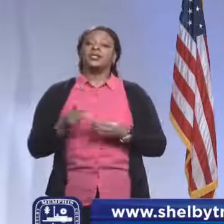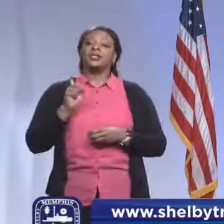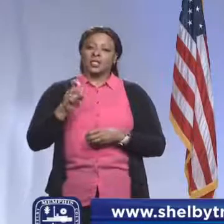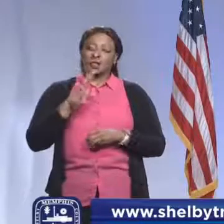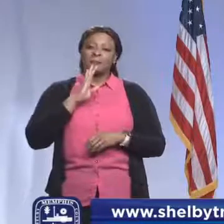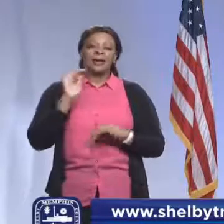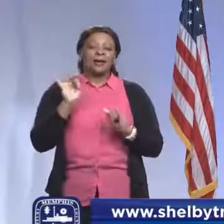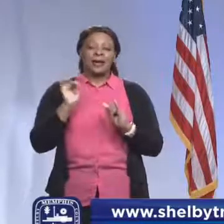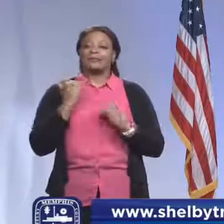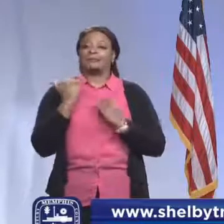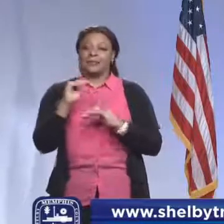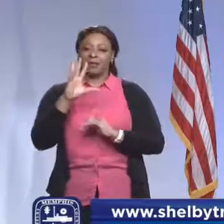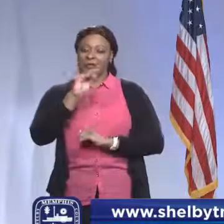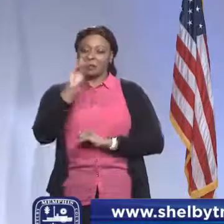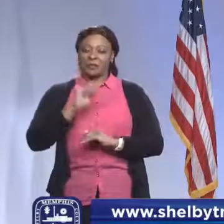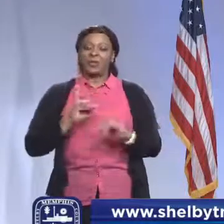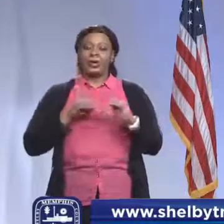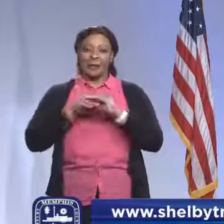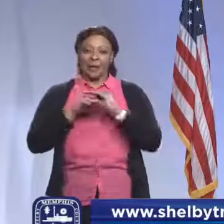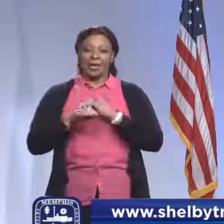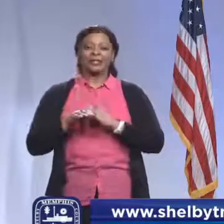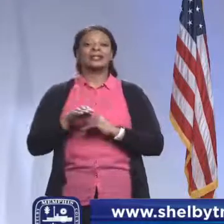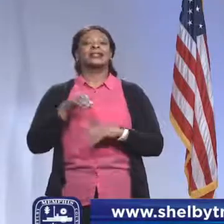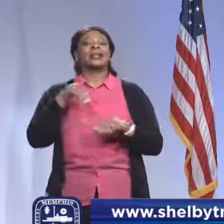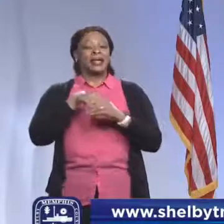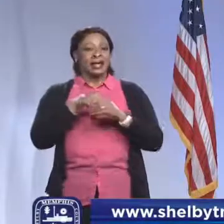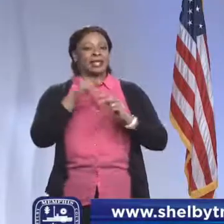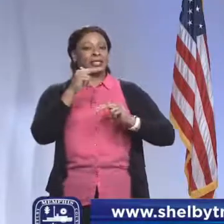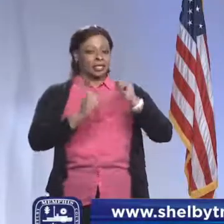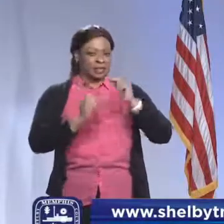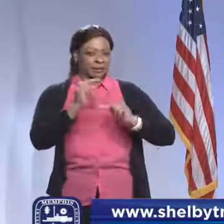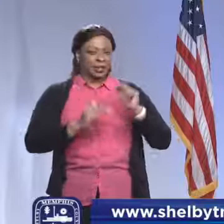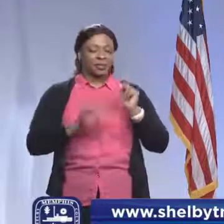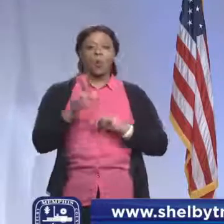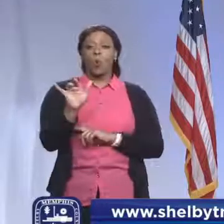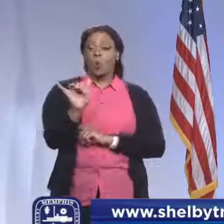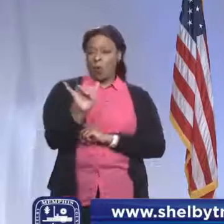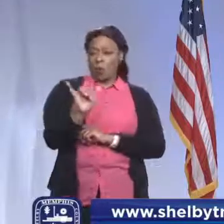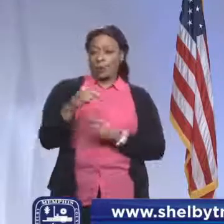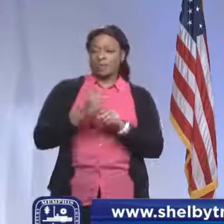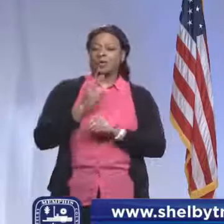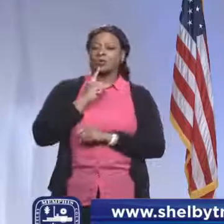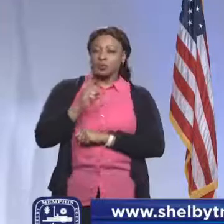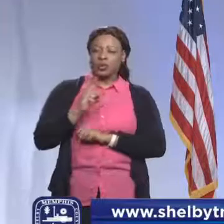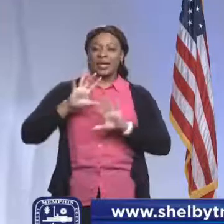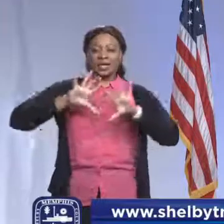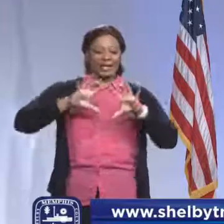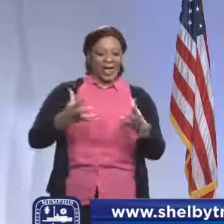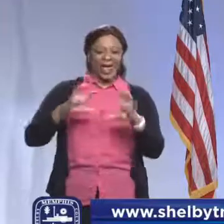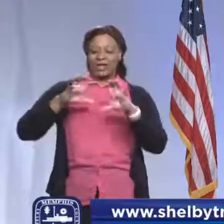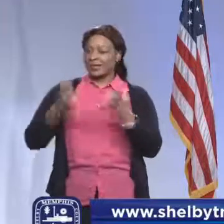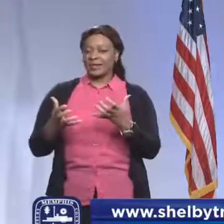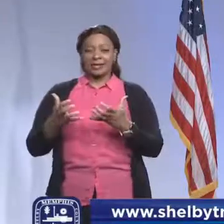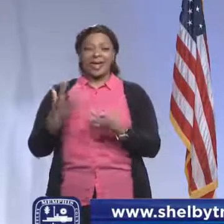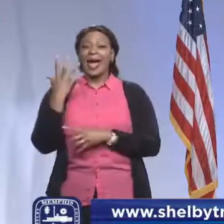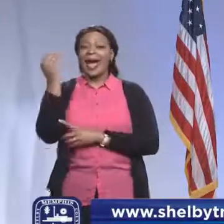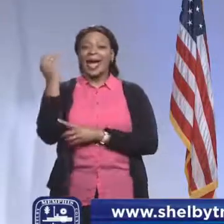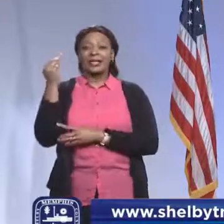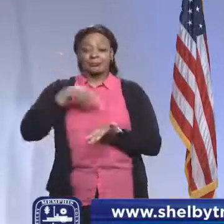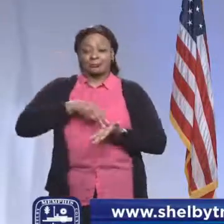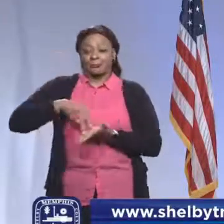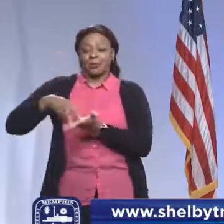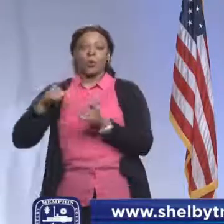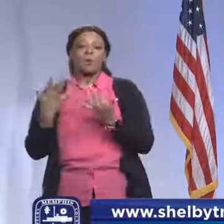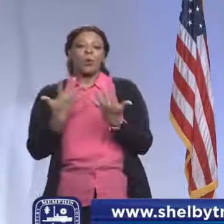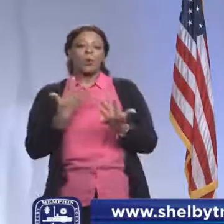the 50% capacity on the inside of the establishment, and also making sure that gatherings are not happening on the outside while people